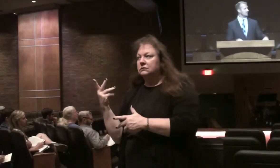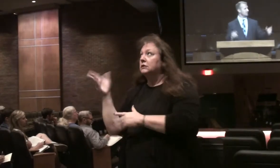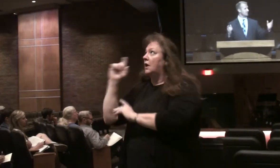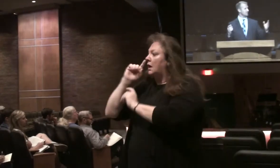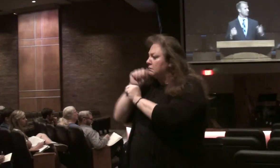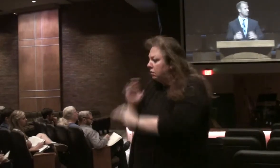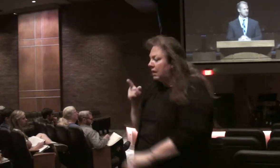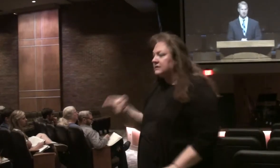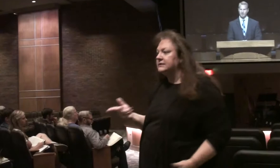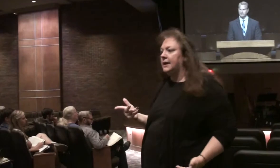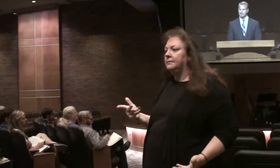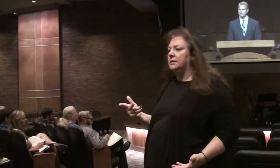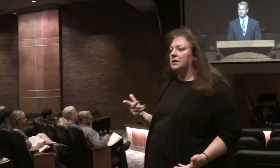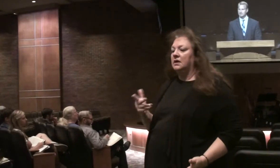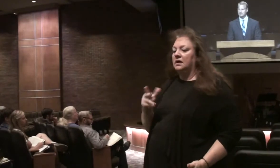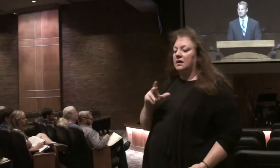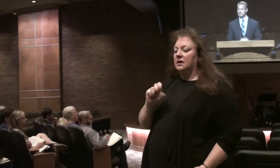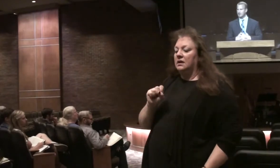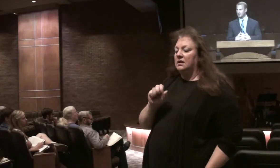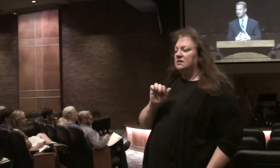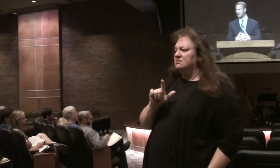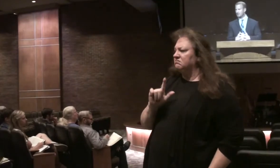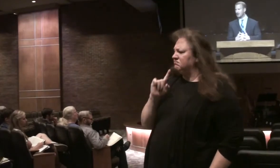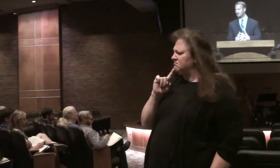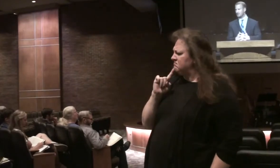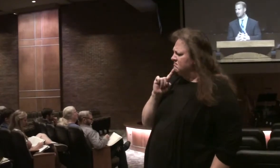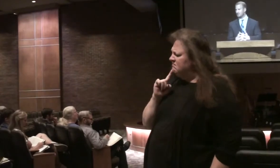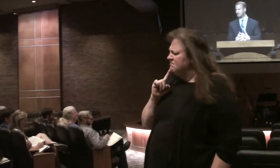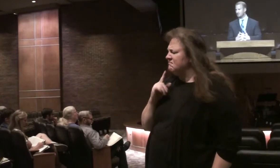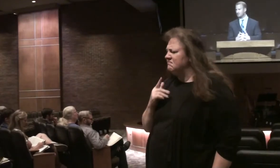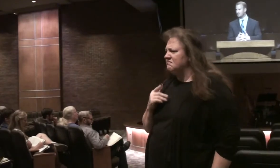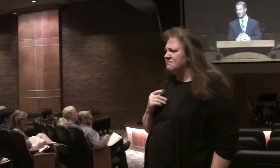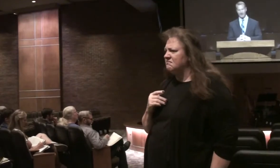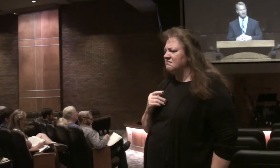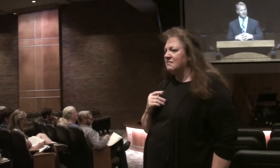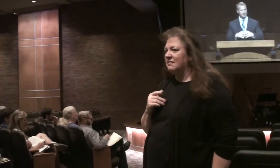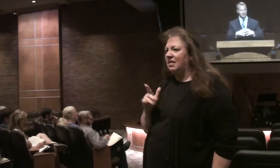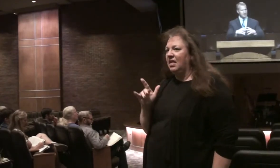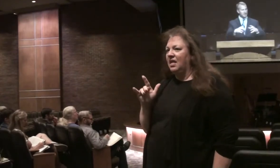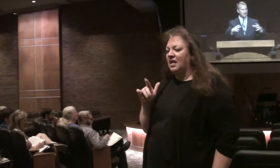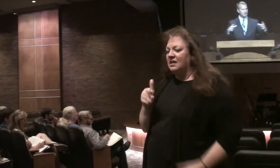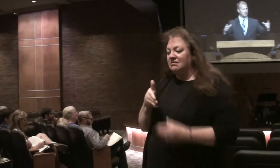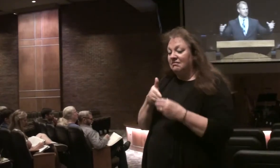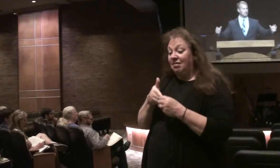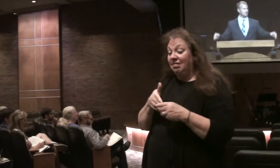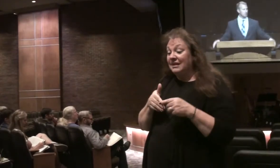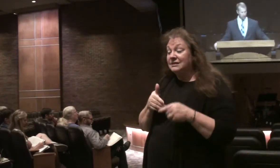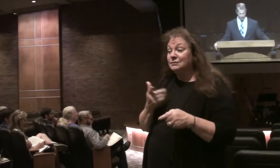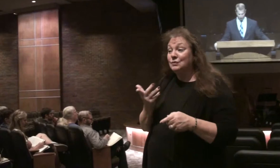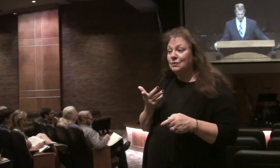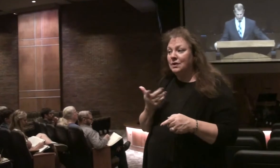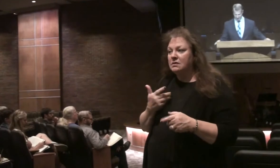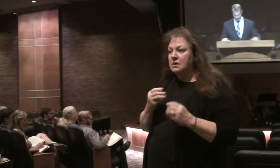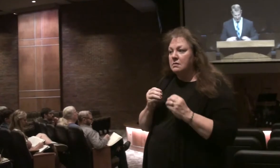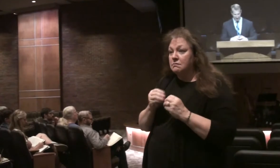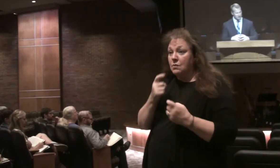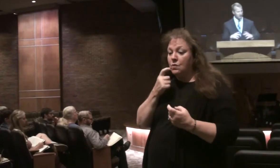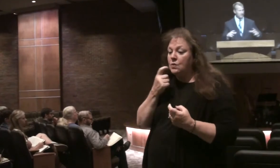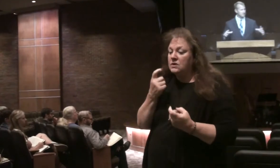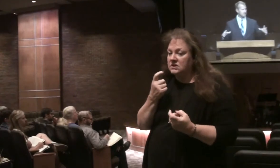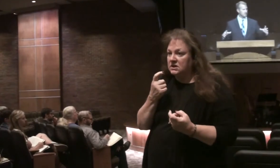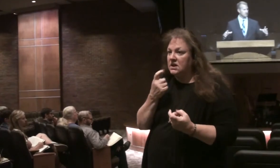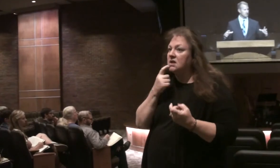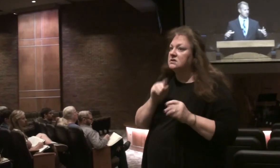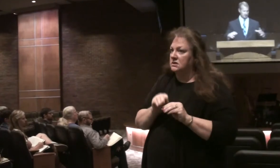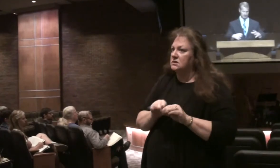But Saul's jealous about David. And that leads him into more and more sin. And sin does